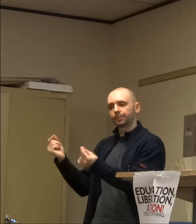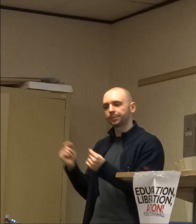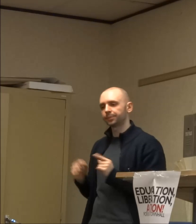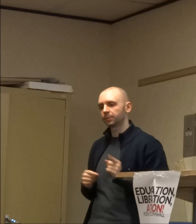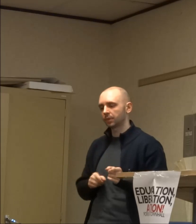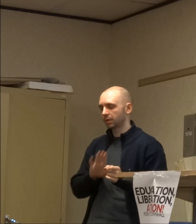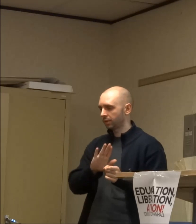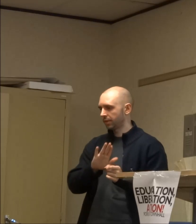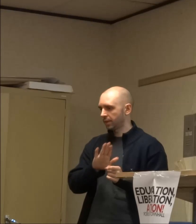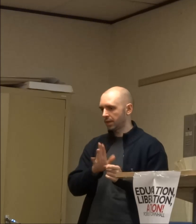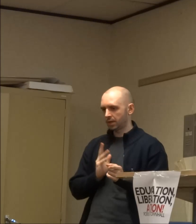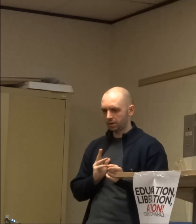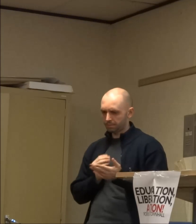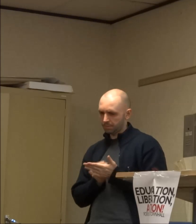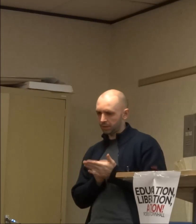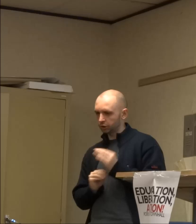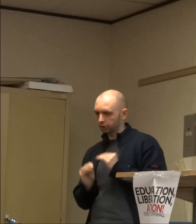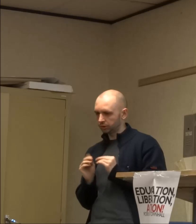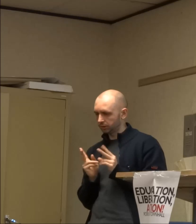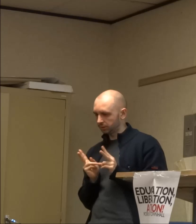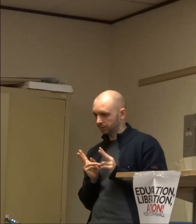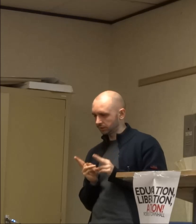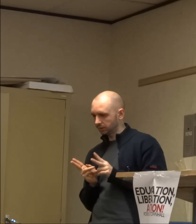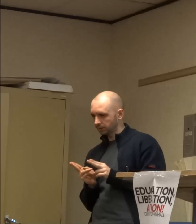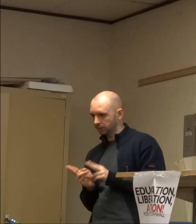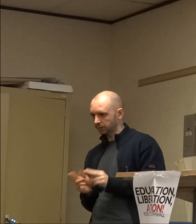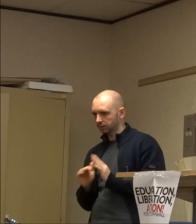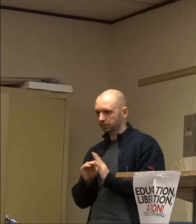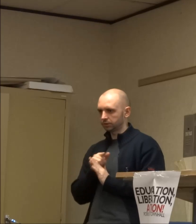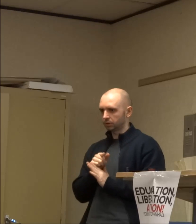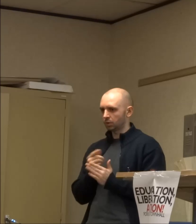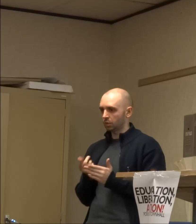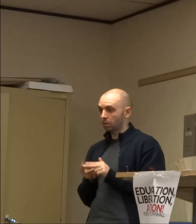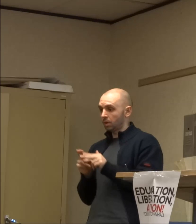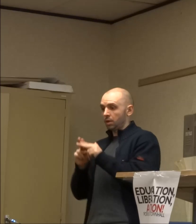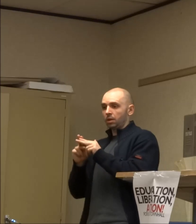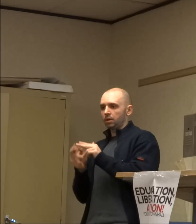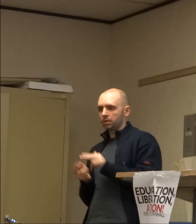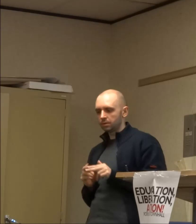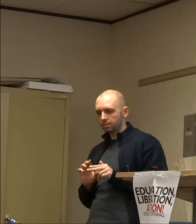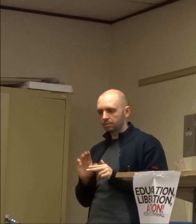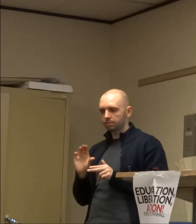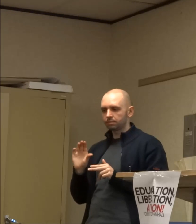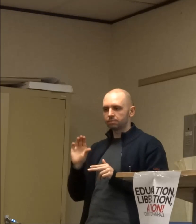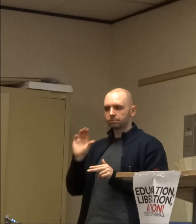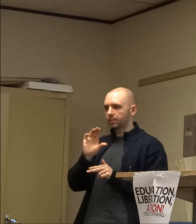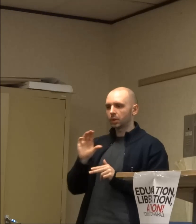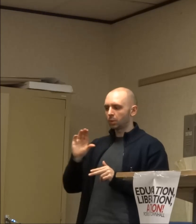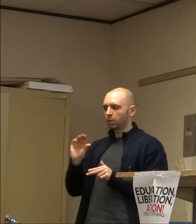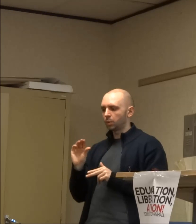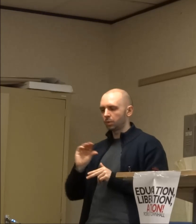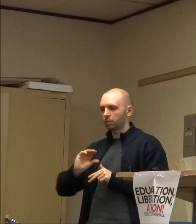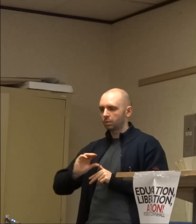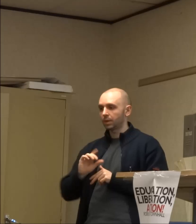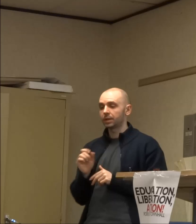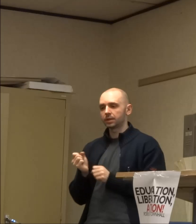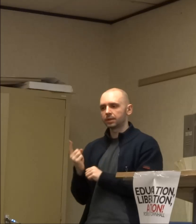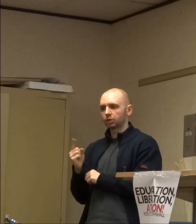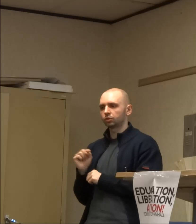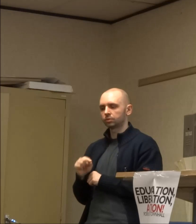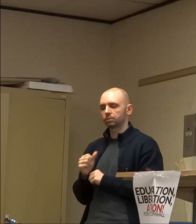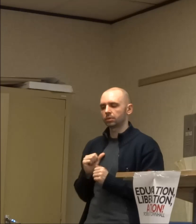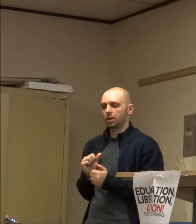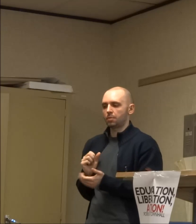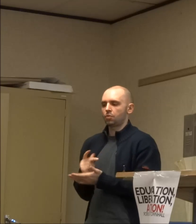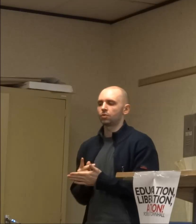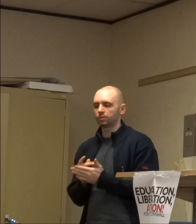program operational costs. They also refuse to renew staff contracts and refuse to approve the budget for the following year. As it stands,